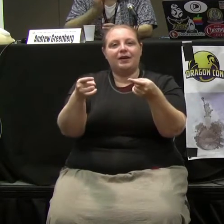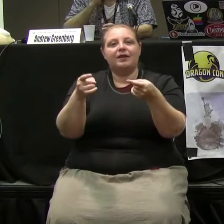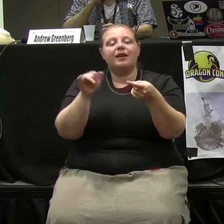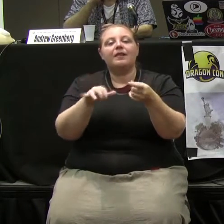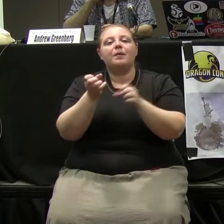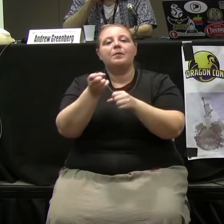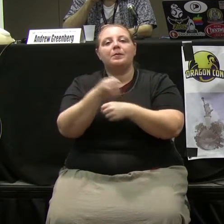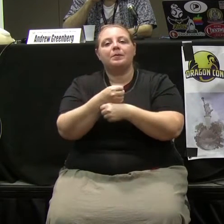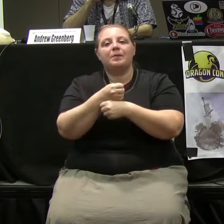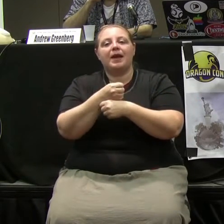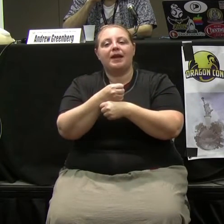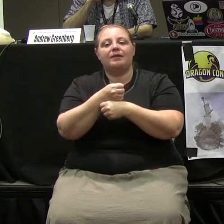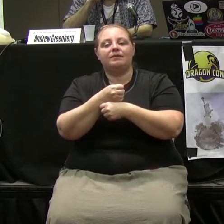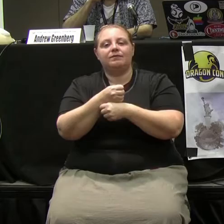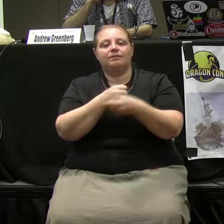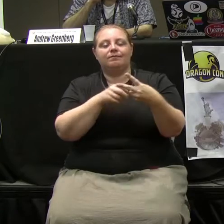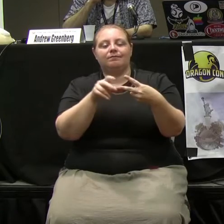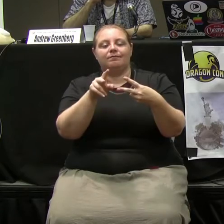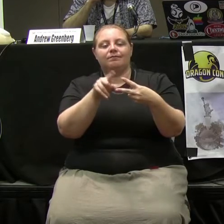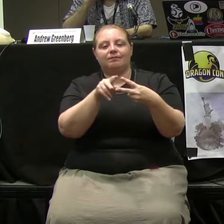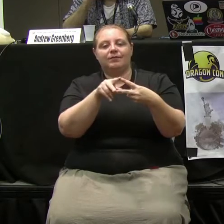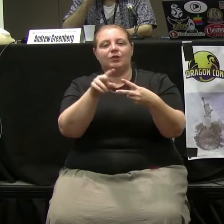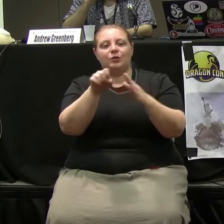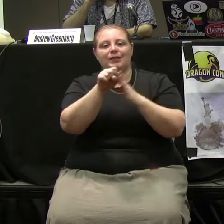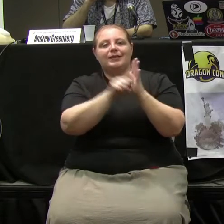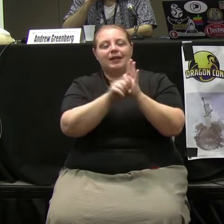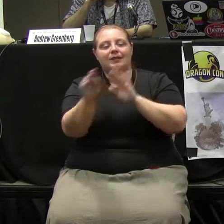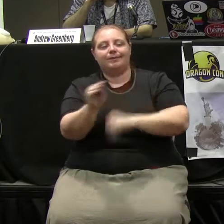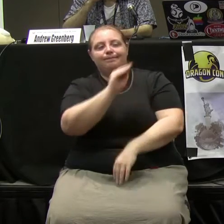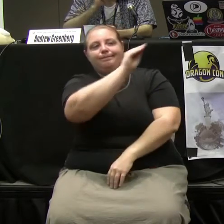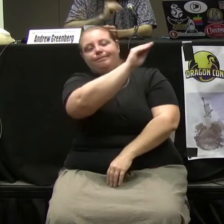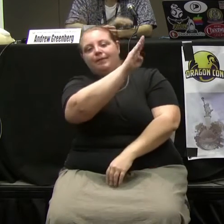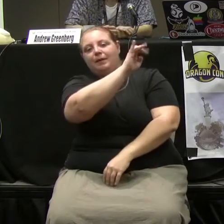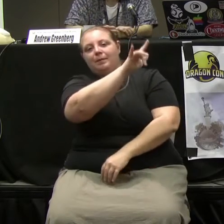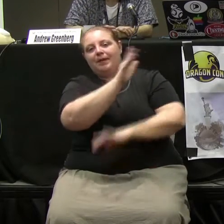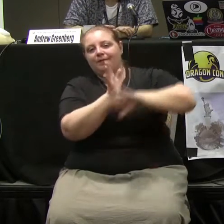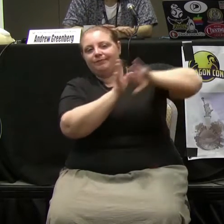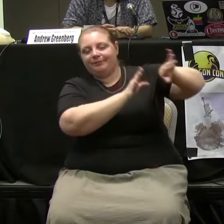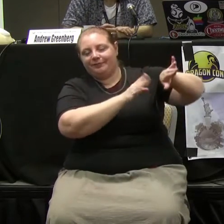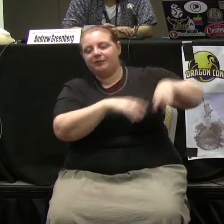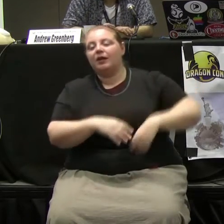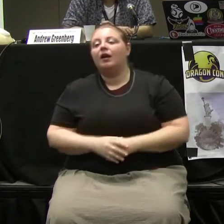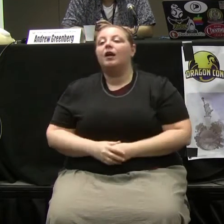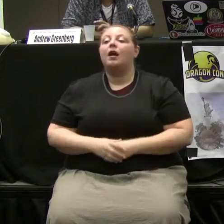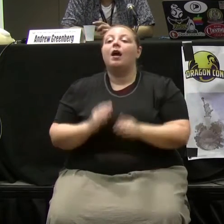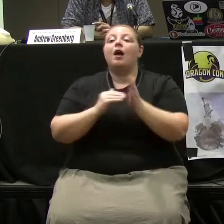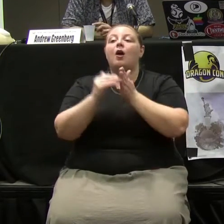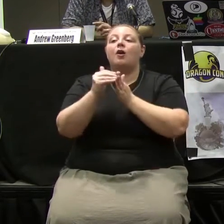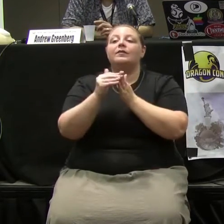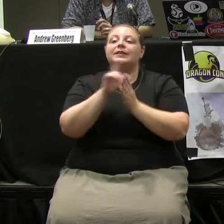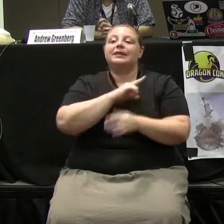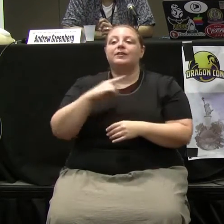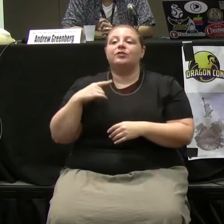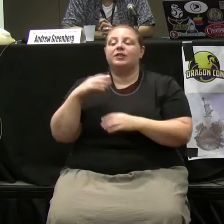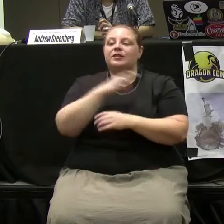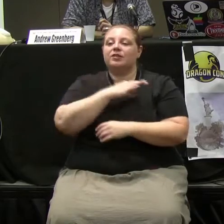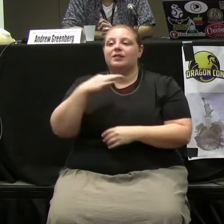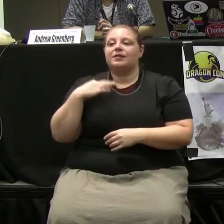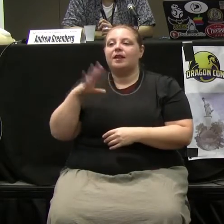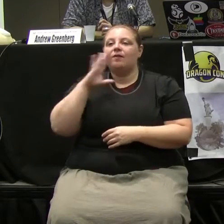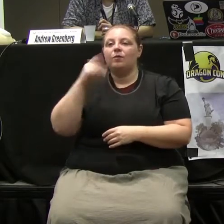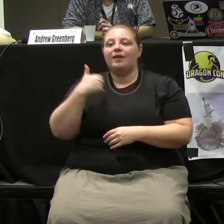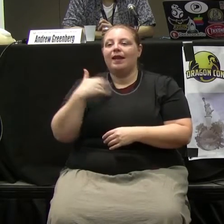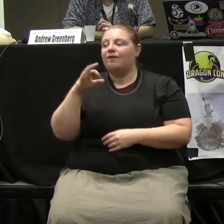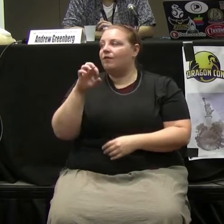able to kind of shelve these bills and get them put in that big dark cabinet. Yeah, oftentimes legislative staffers will have a